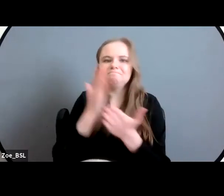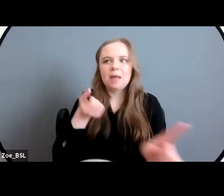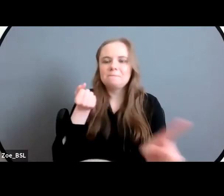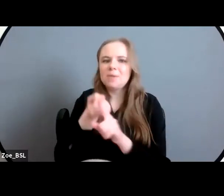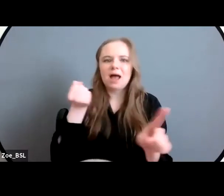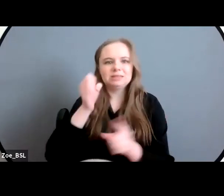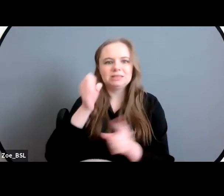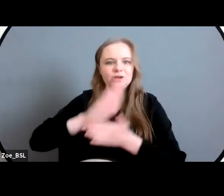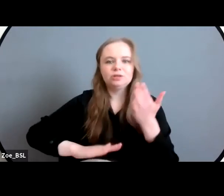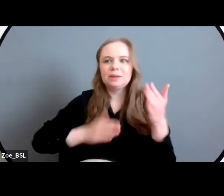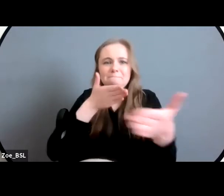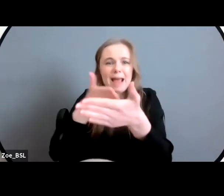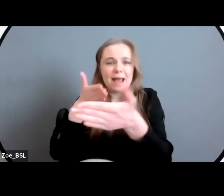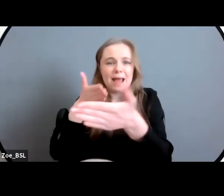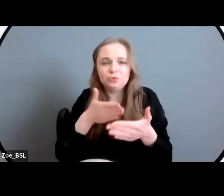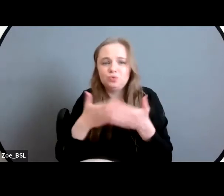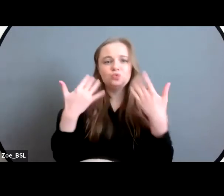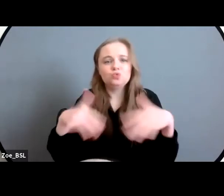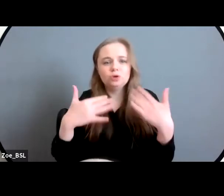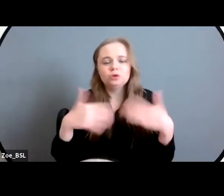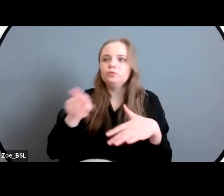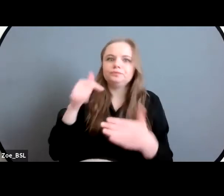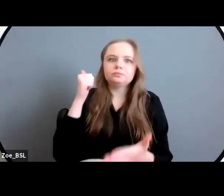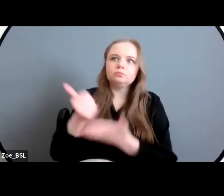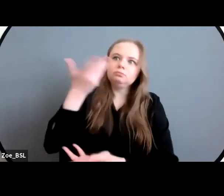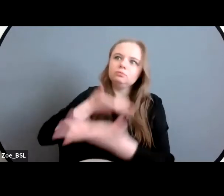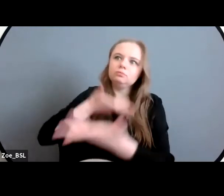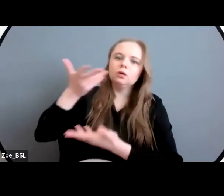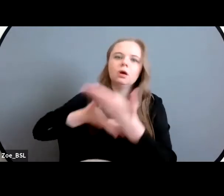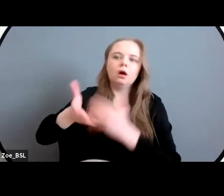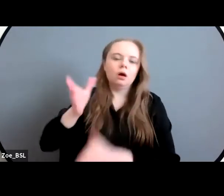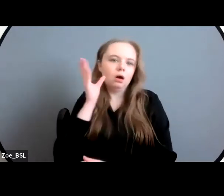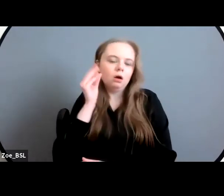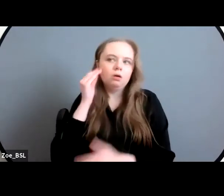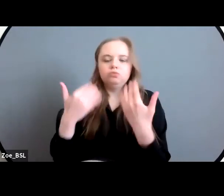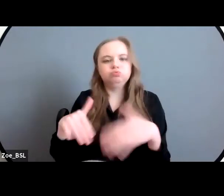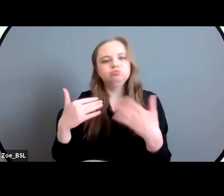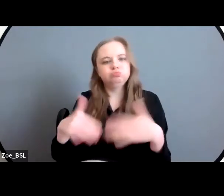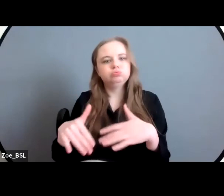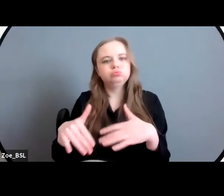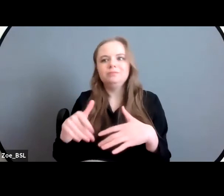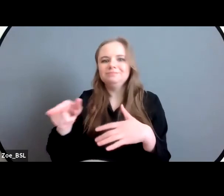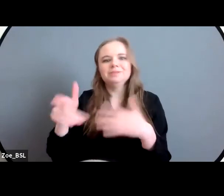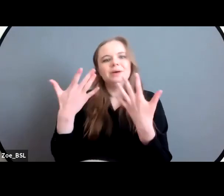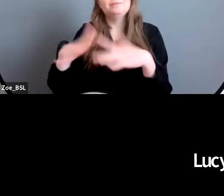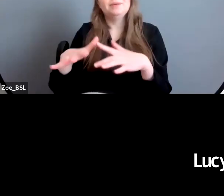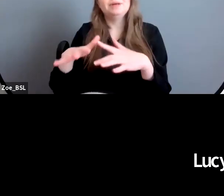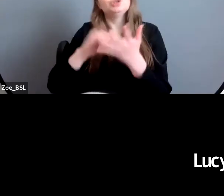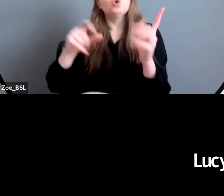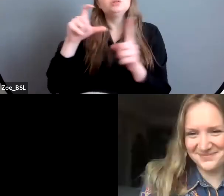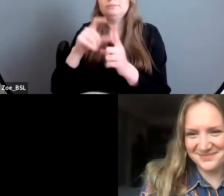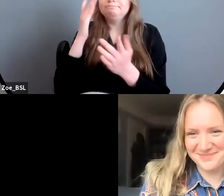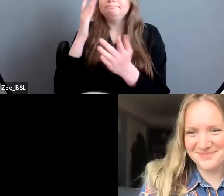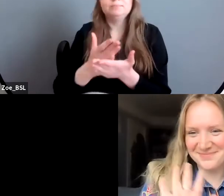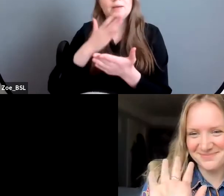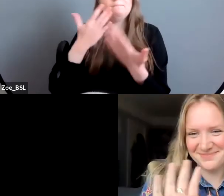really brilliant to hear kind of how it's all been going and the impact of the Snowden Scholarship. And we're really proud to have you on board as a Snowden Scholar. So